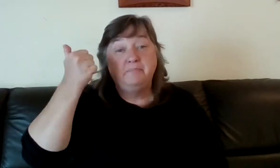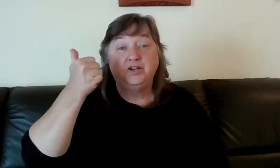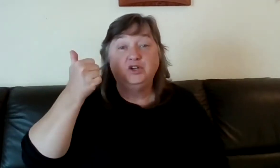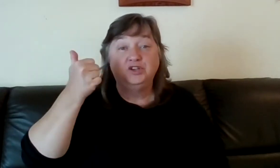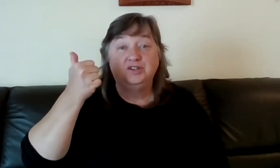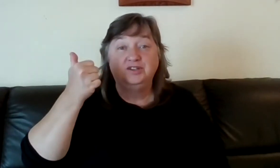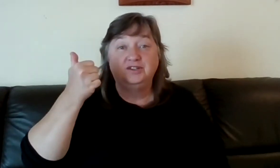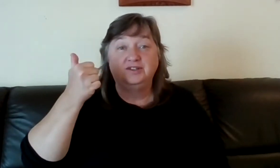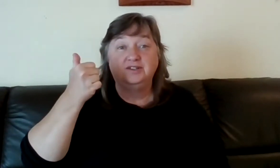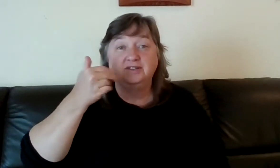Better.